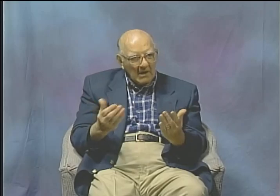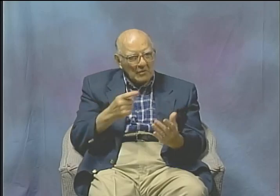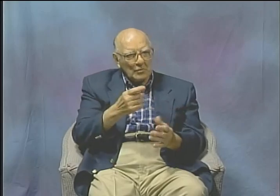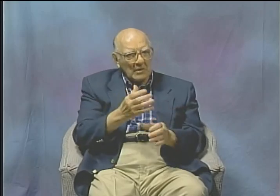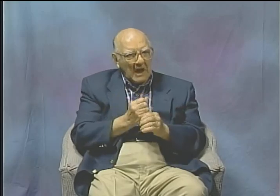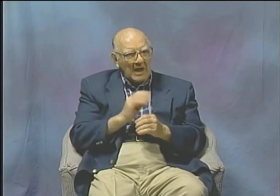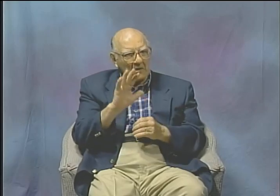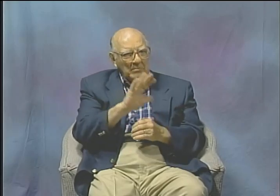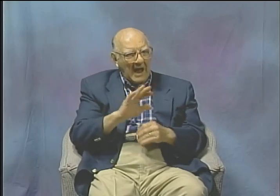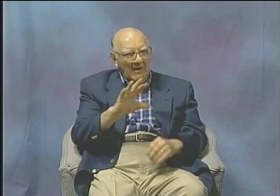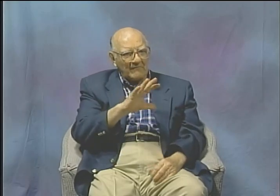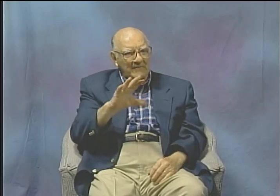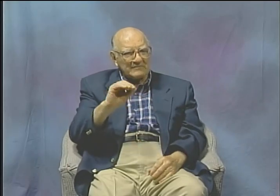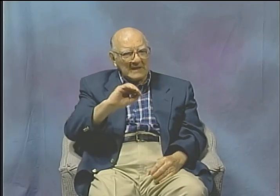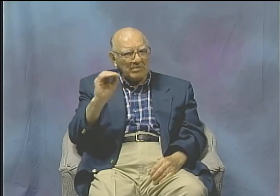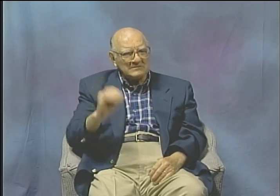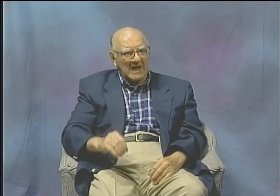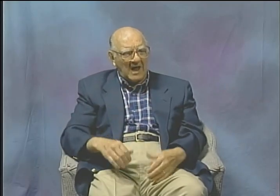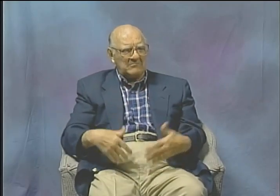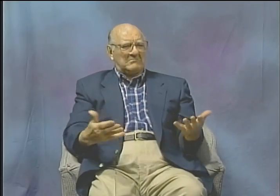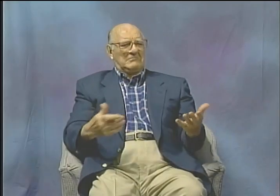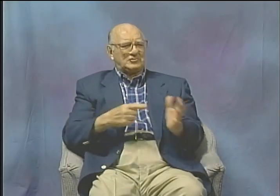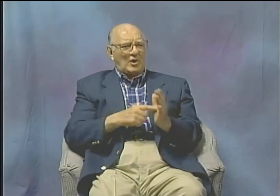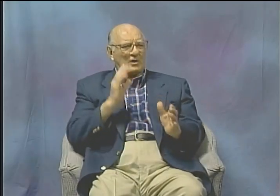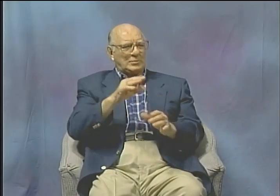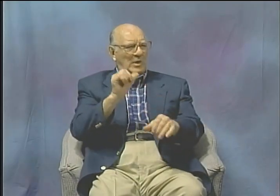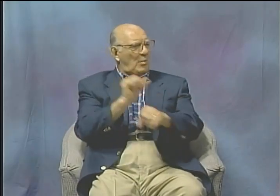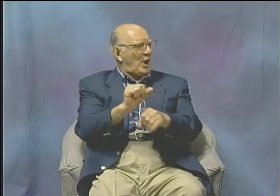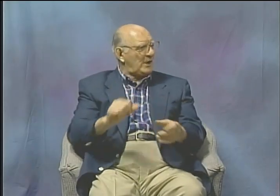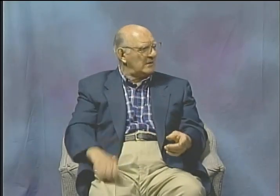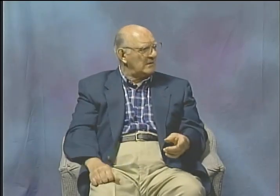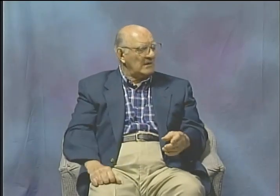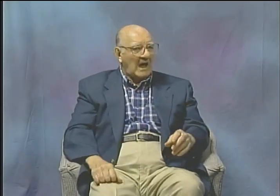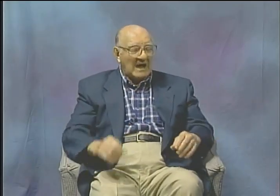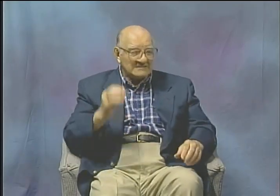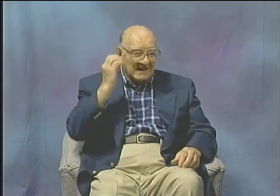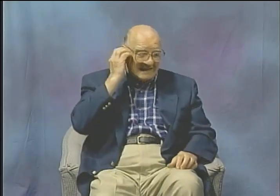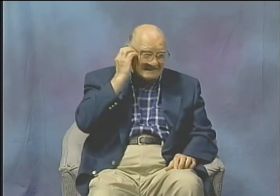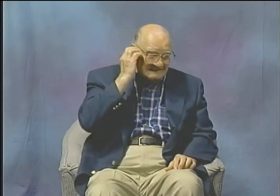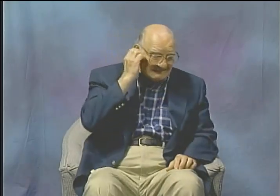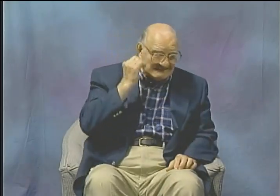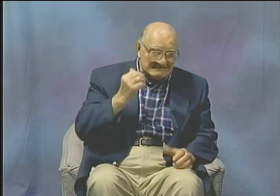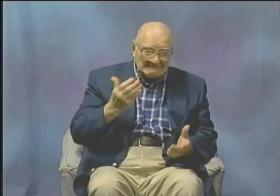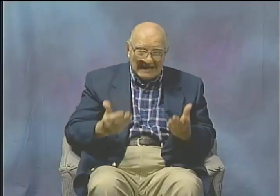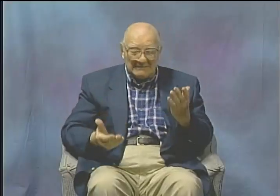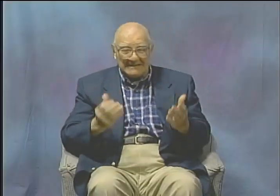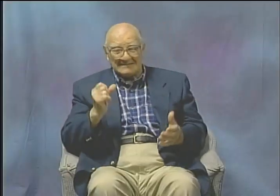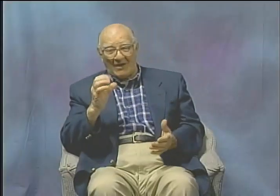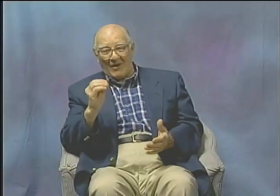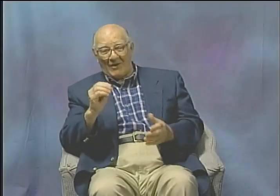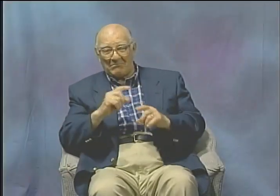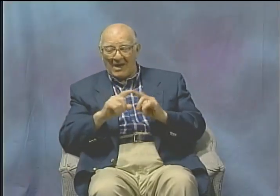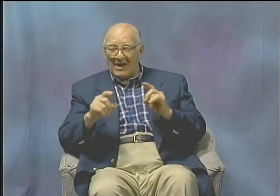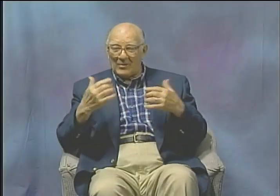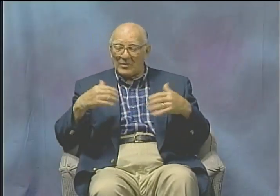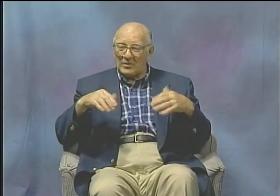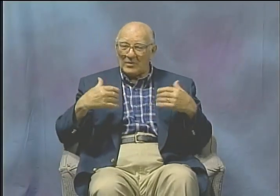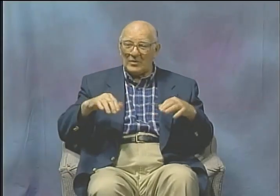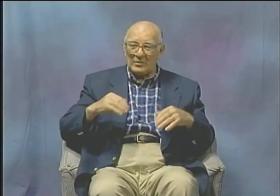You got about 50%. So it will work. I said, maybe so, but